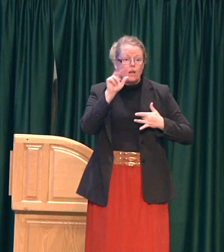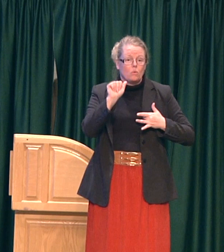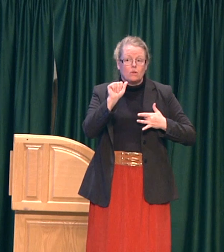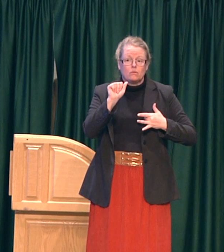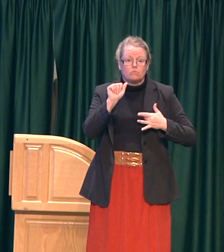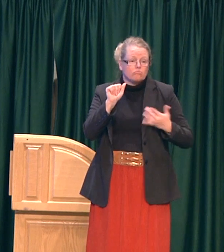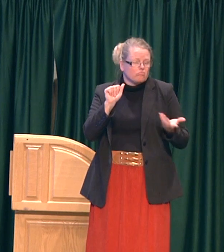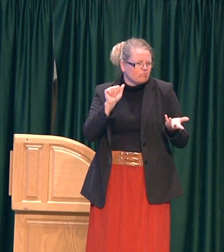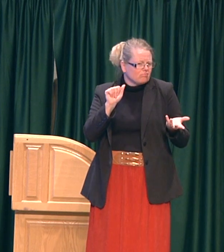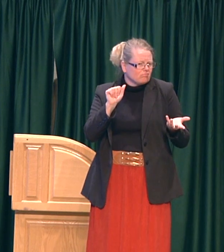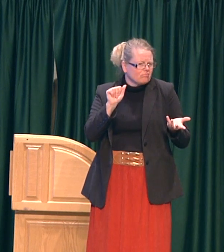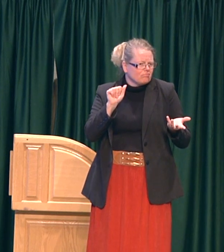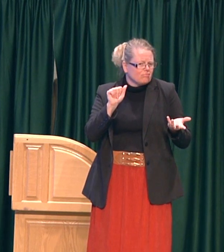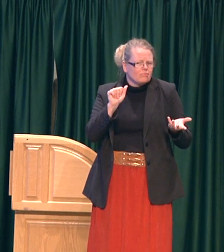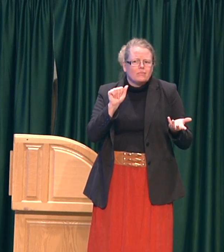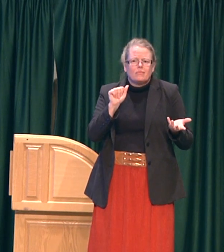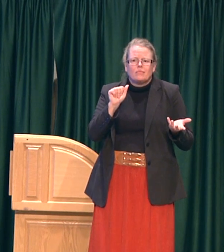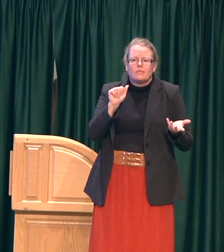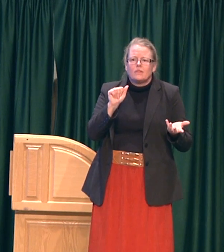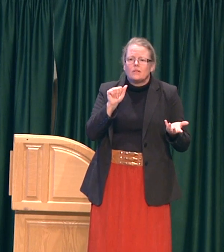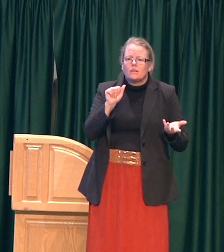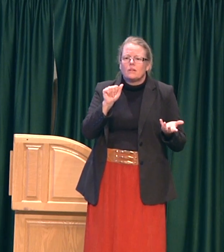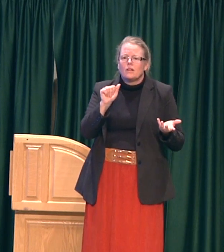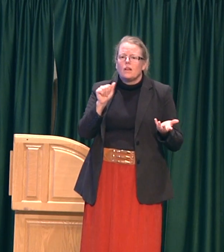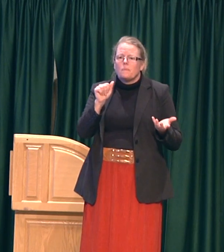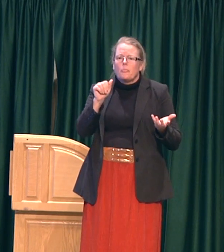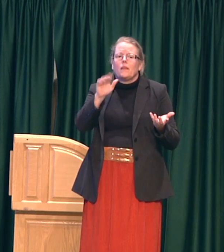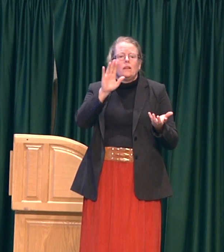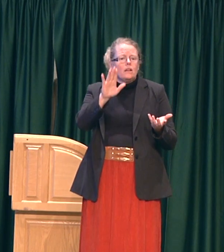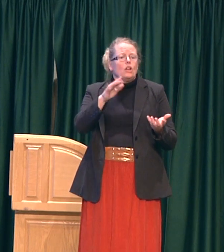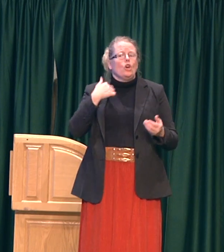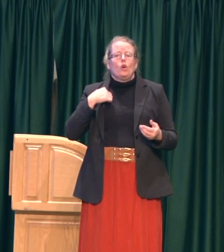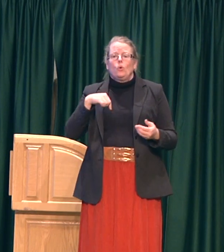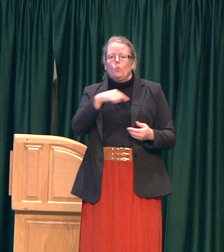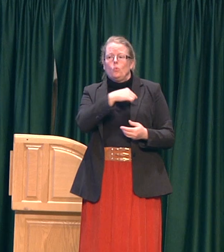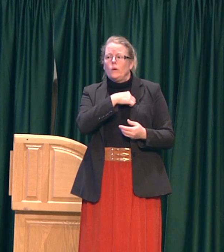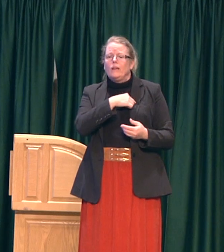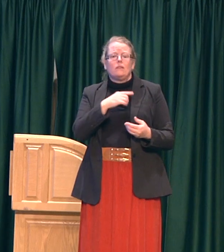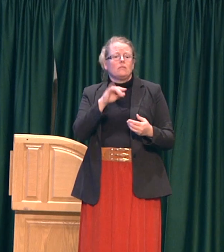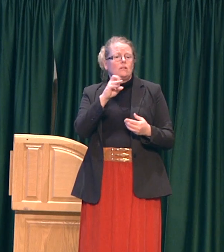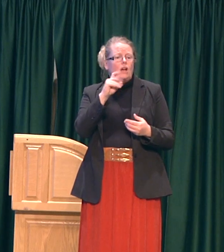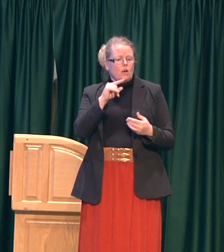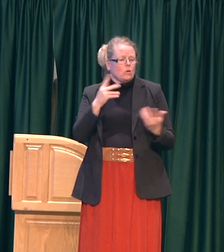Because we thought, how can these outside companies really know the needs and the concerns of those in Iowa?